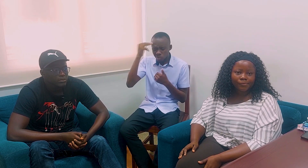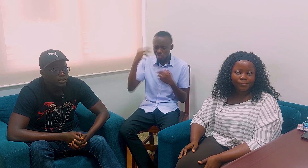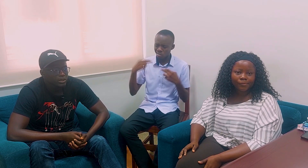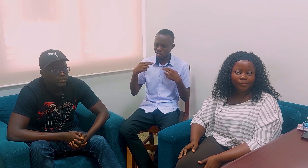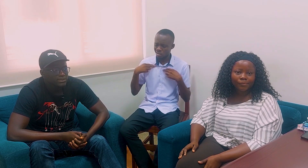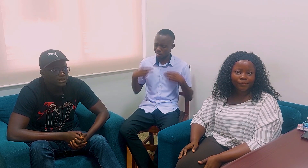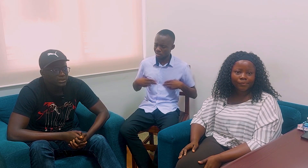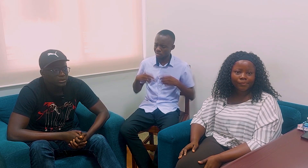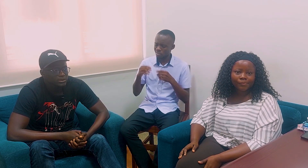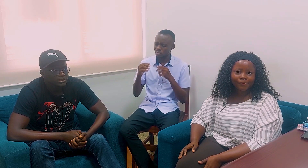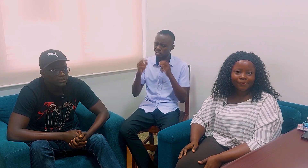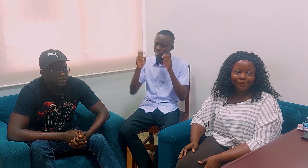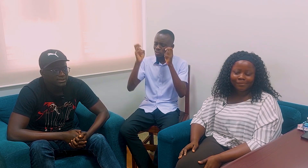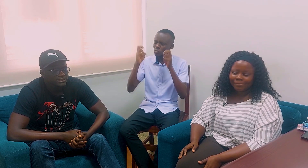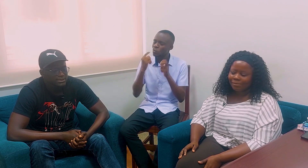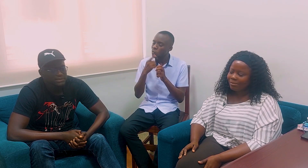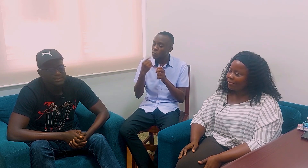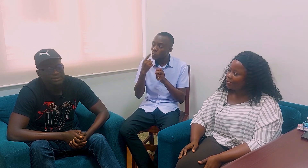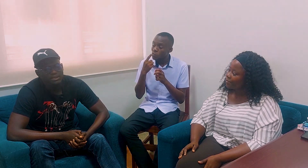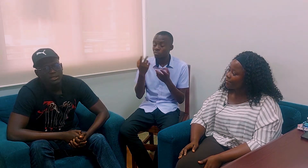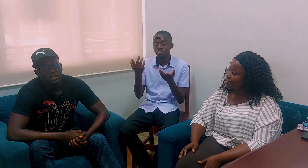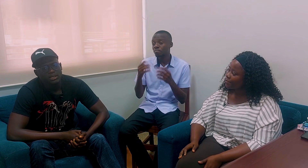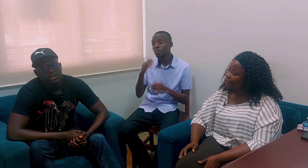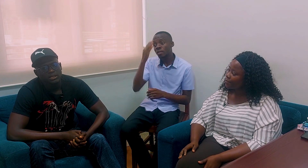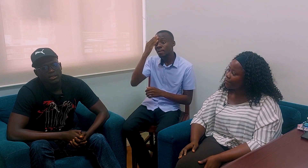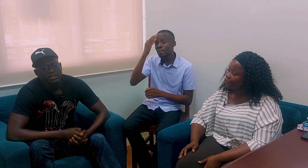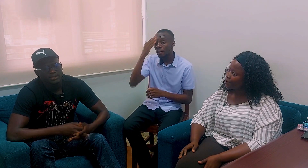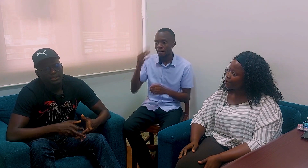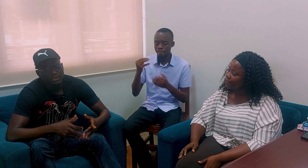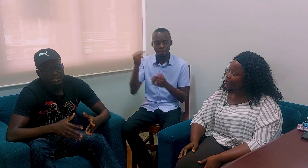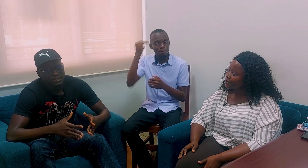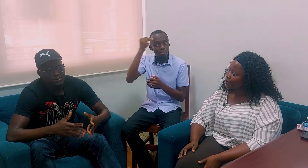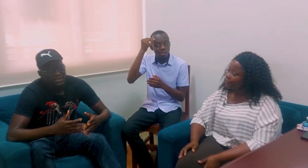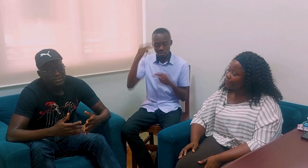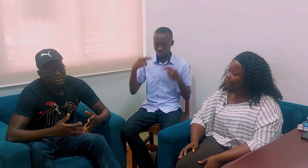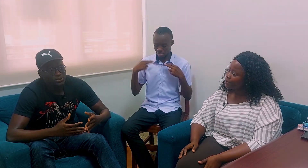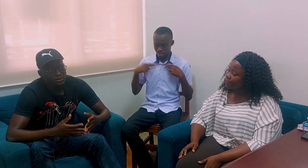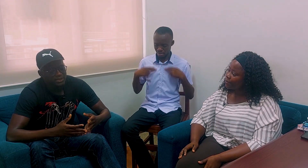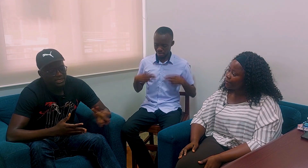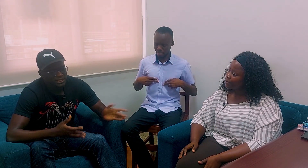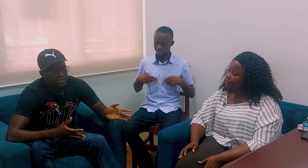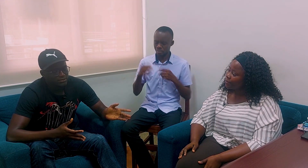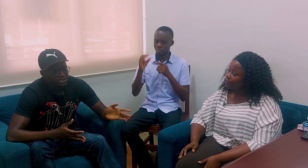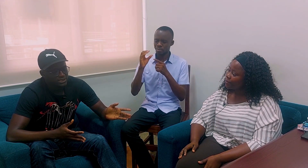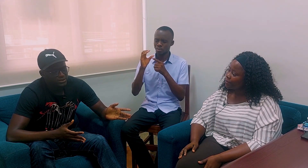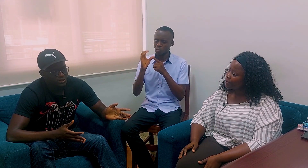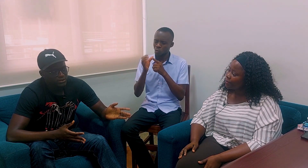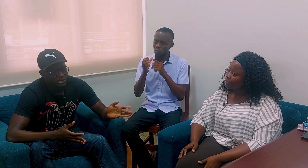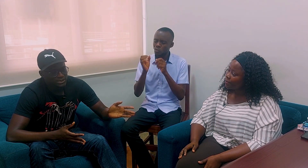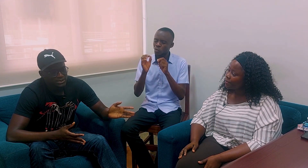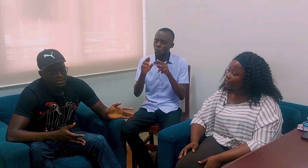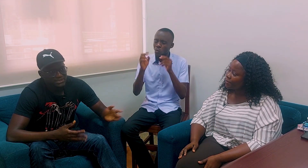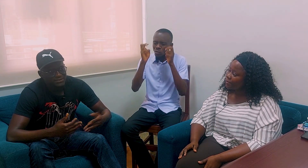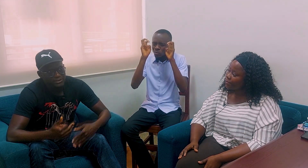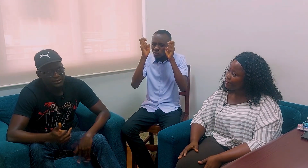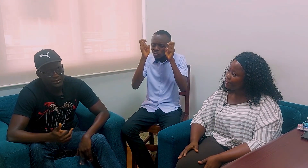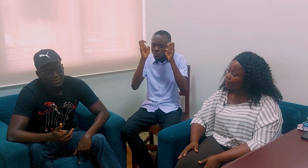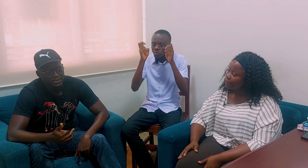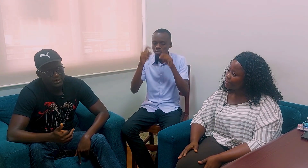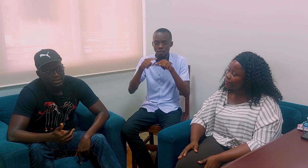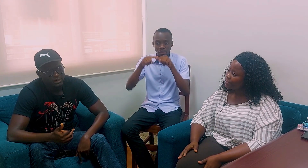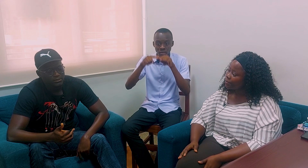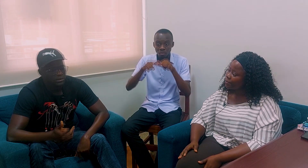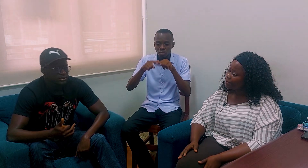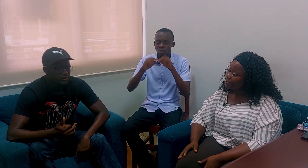the thing about a mental health condition, right, is that it depends on, like Ms. Nshua rightly said, the